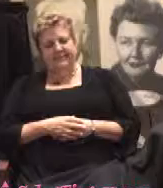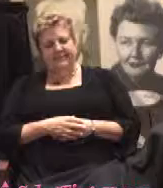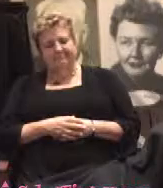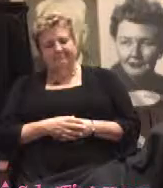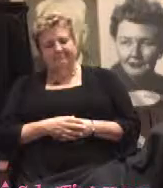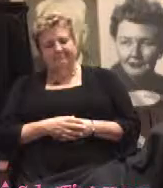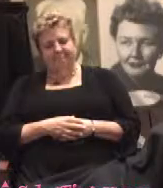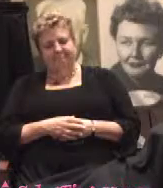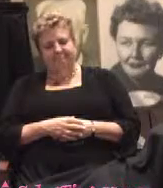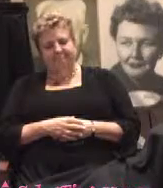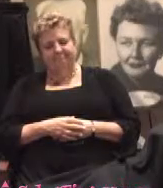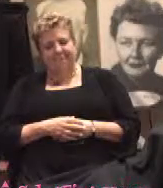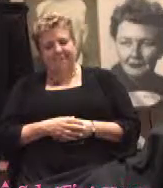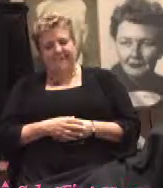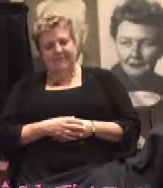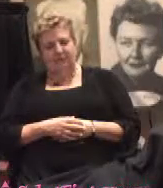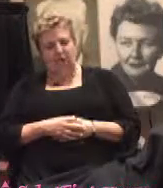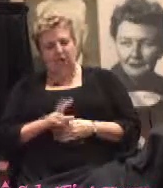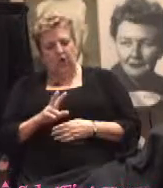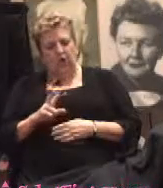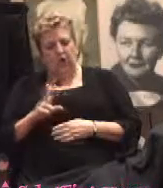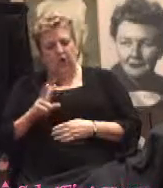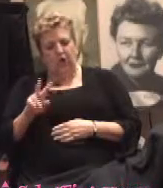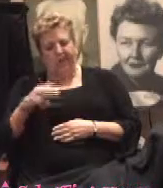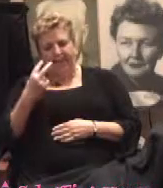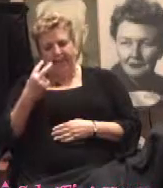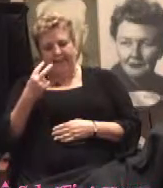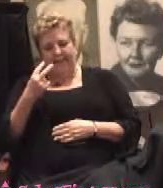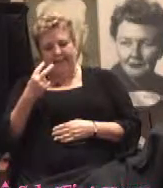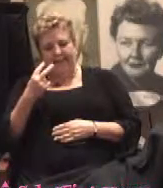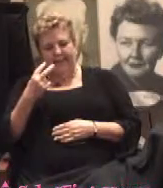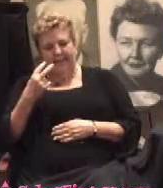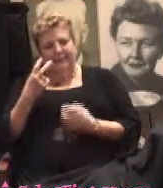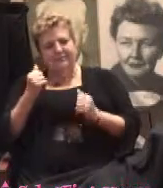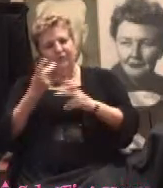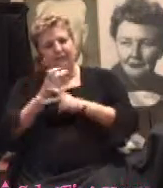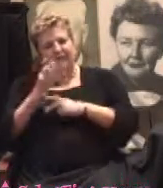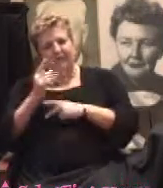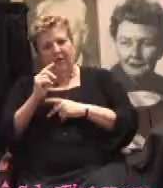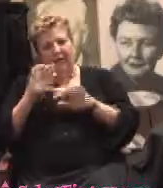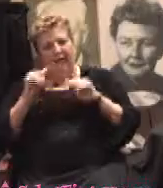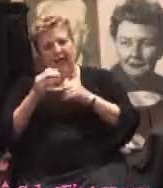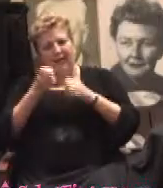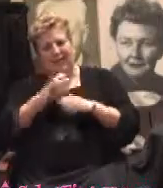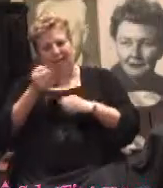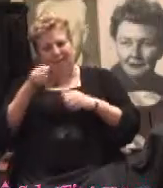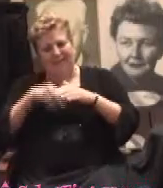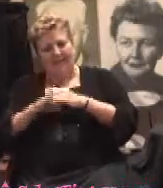head. I didn't know it, but he was trying to figure out how to get me into a hospital immediately. Because I just said,